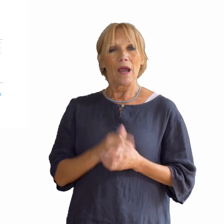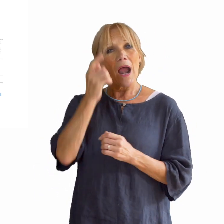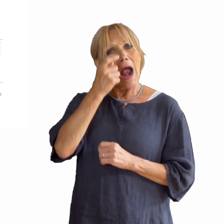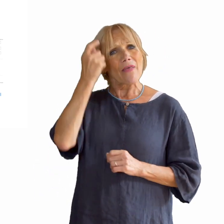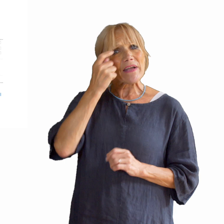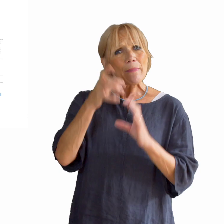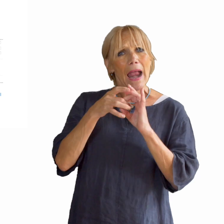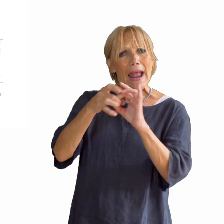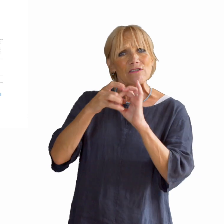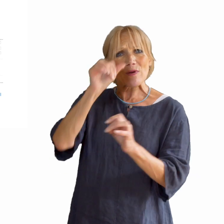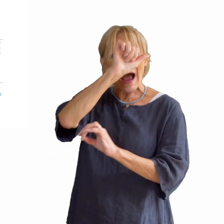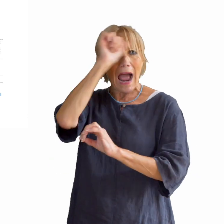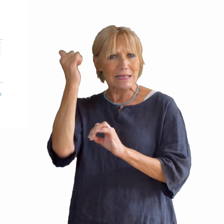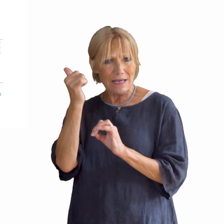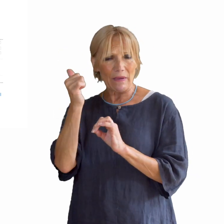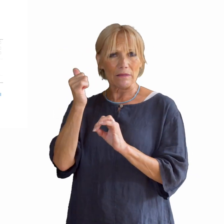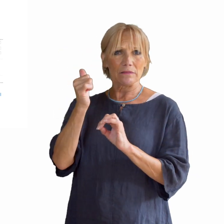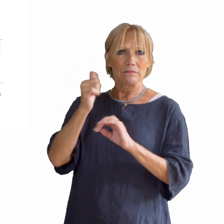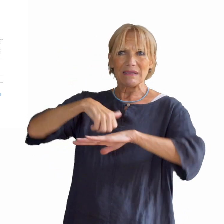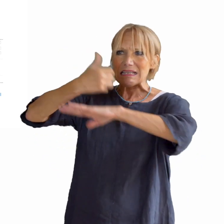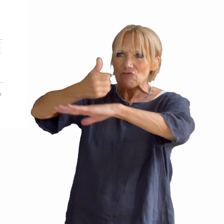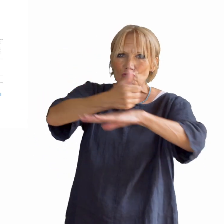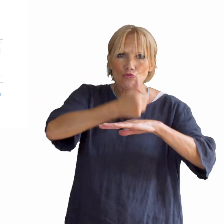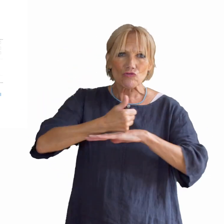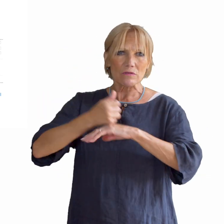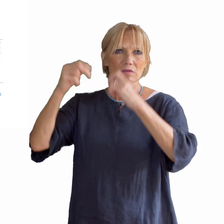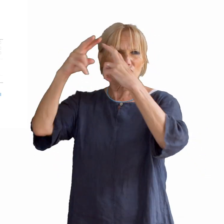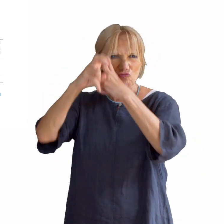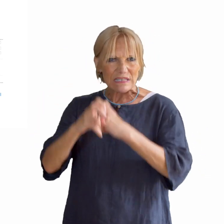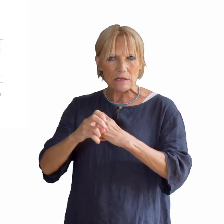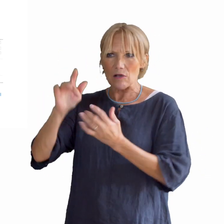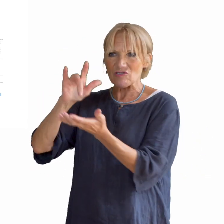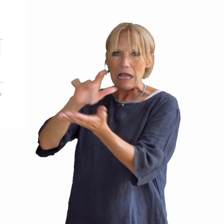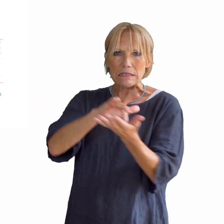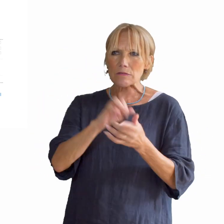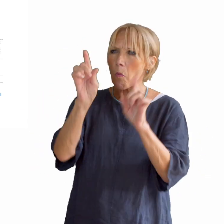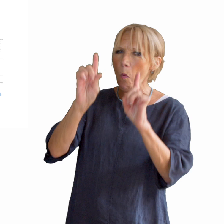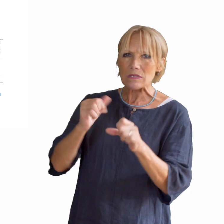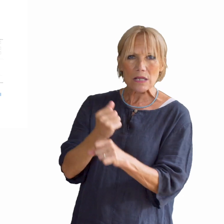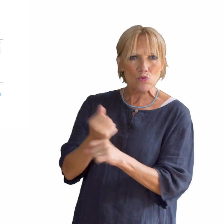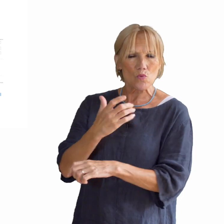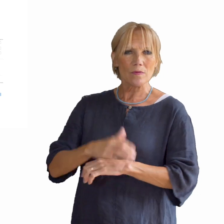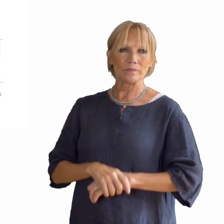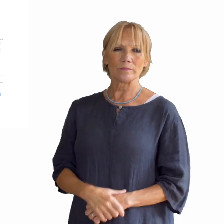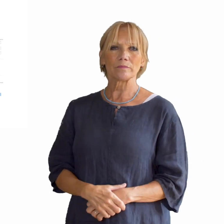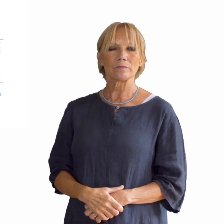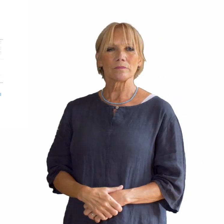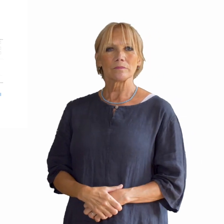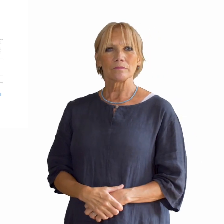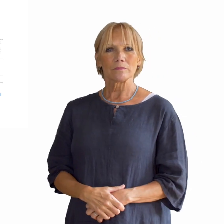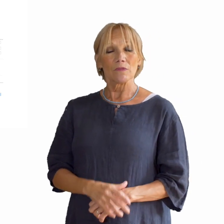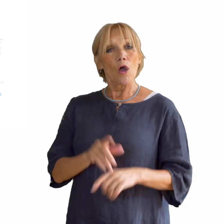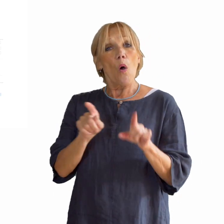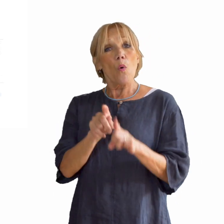impacted their lives. Consider engaging with academic institutions, researching meeting centres and what they do if the